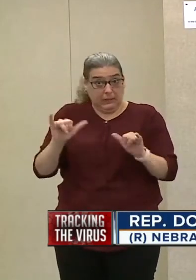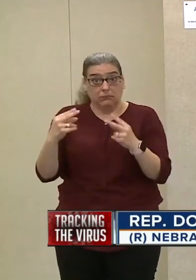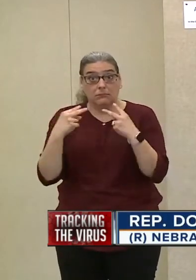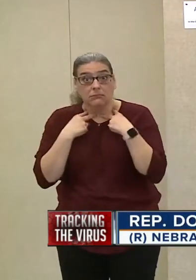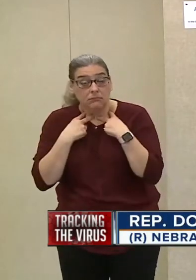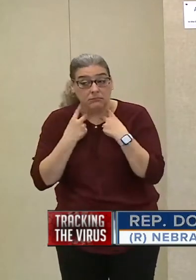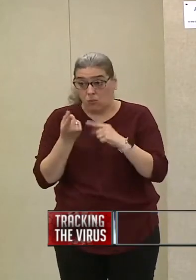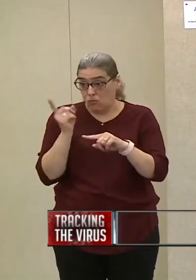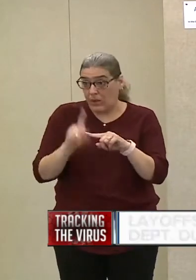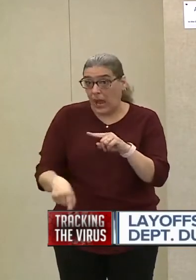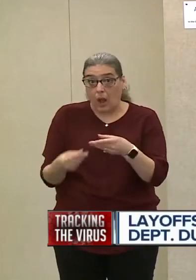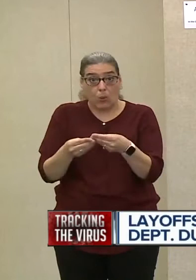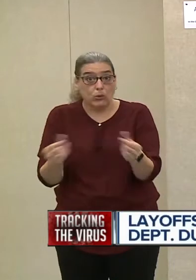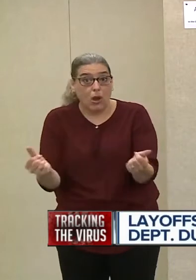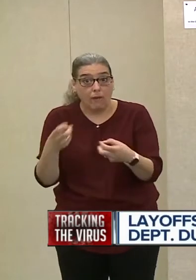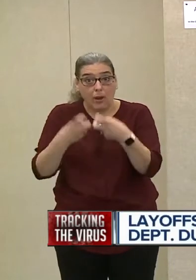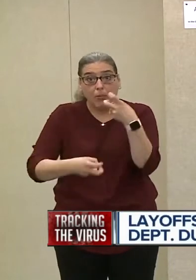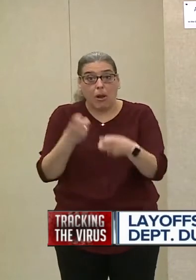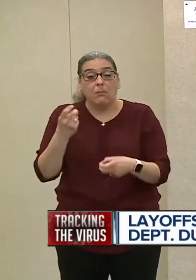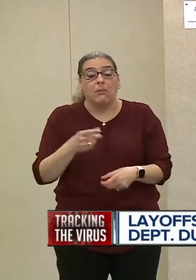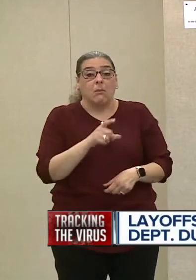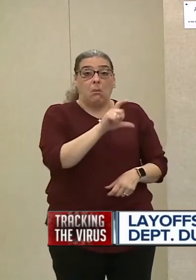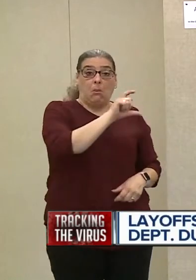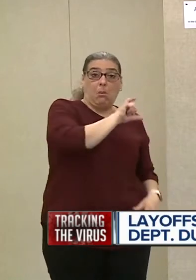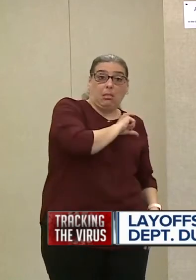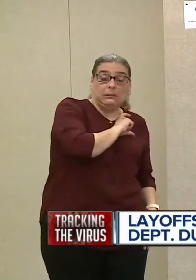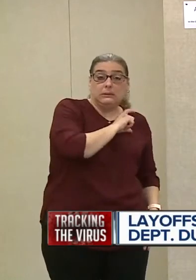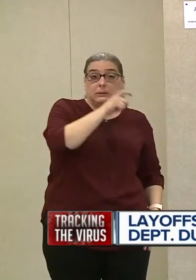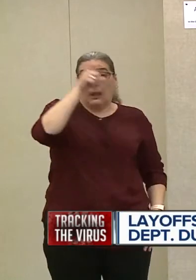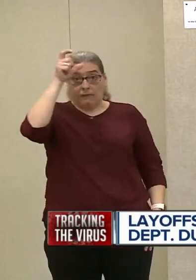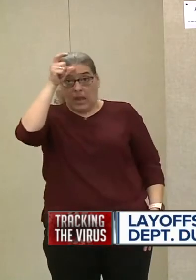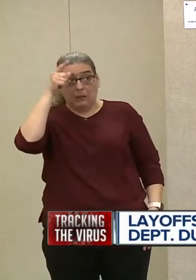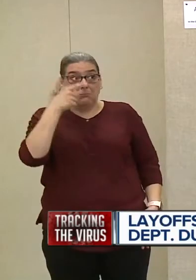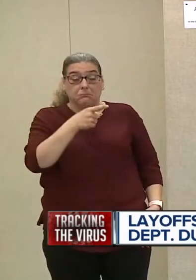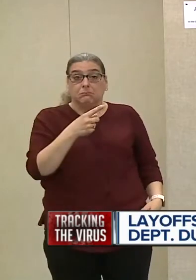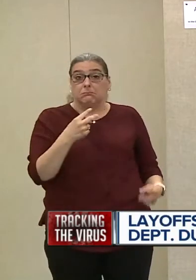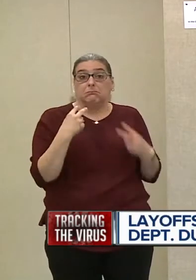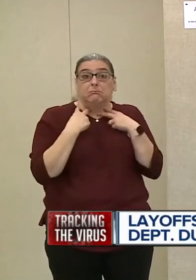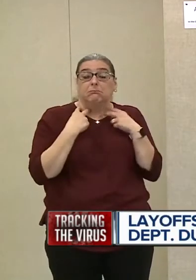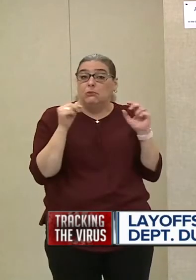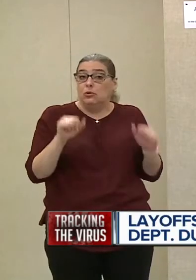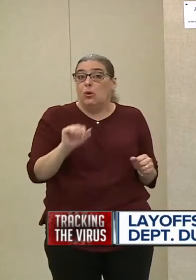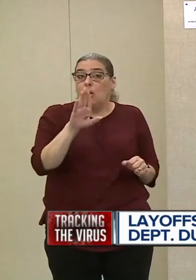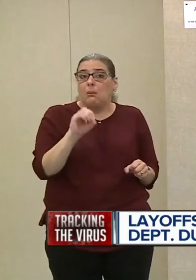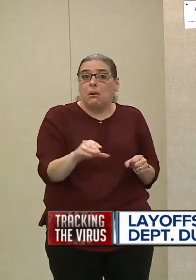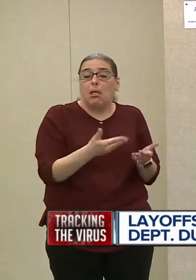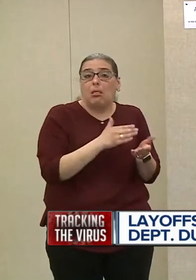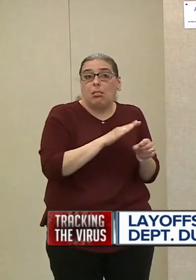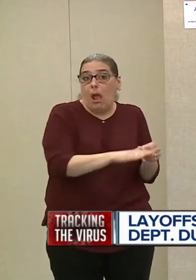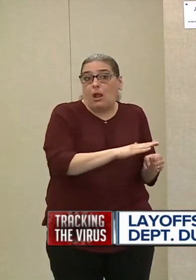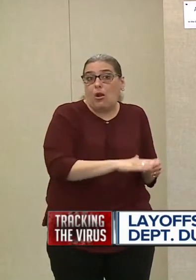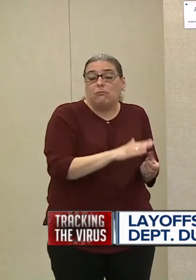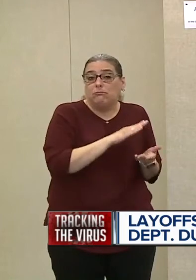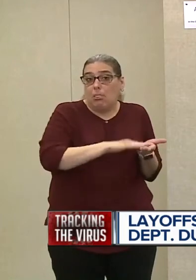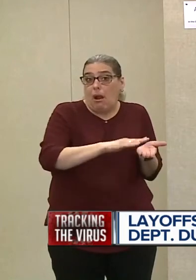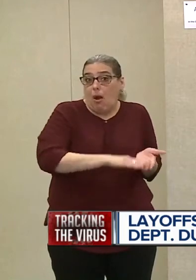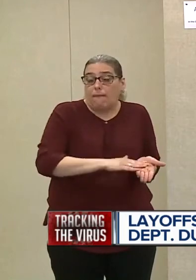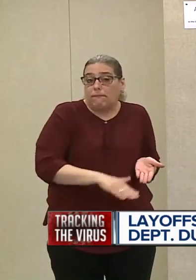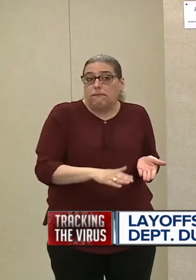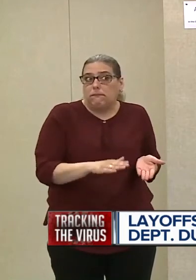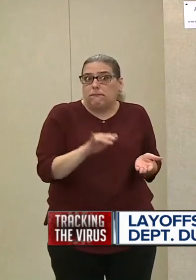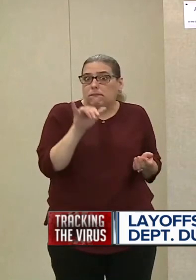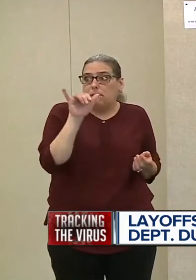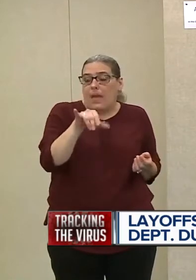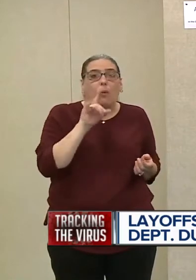law enforcement, our first responders are under risk of being laid off, and that would be a tragedy and a travesty for